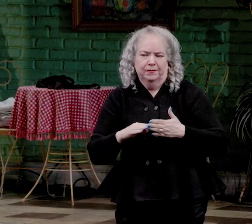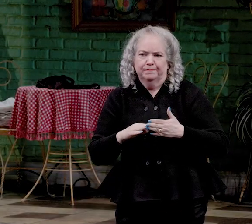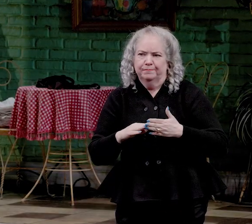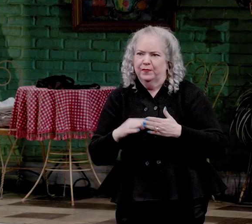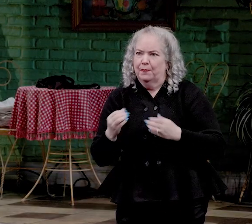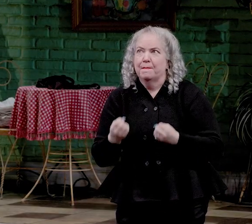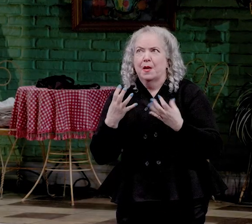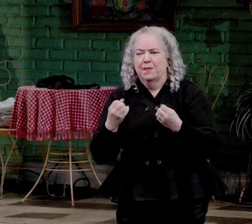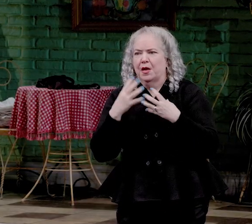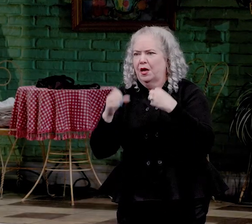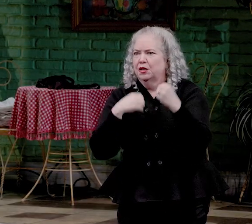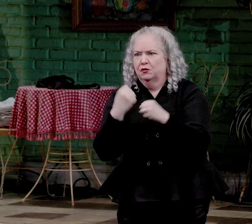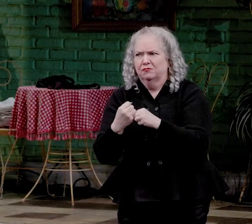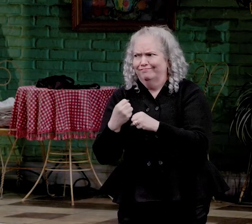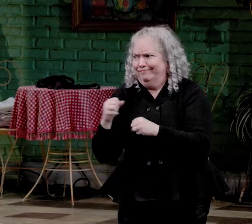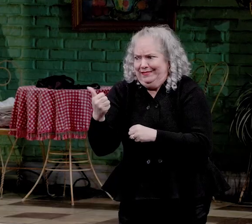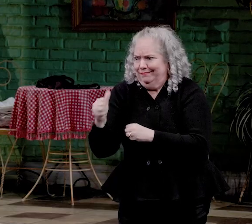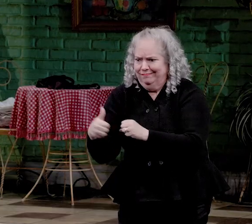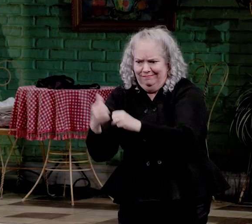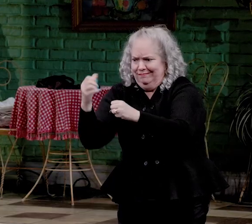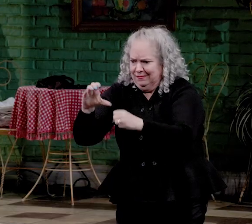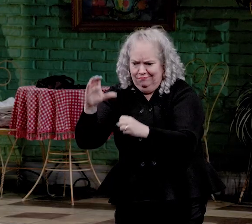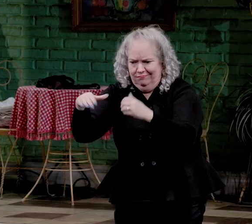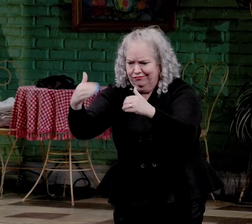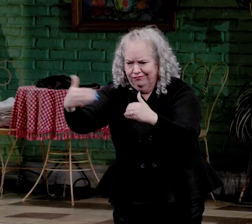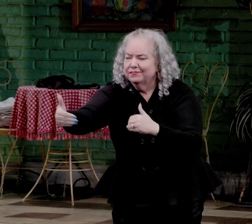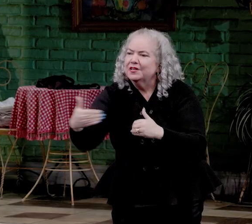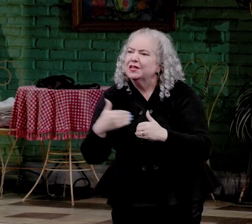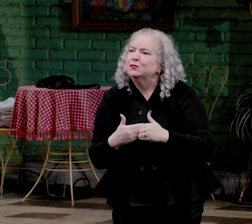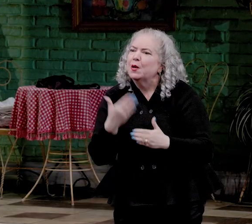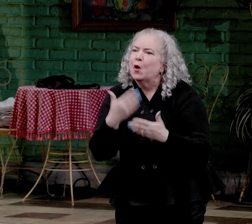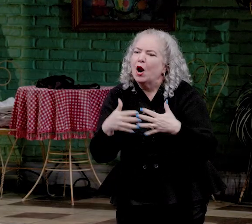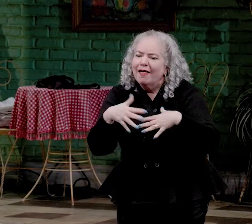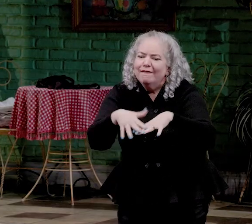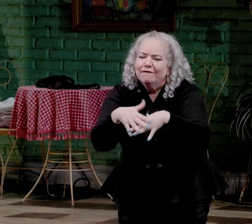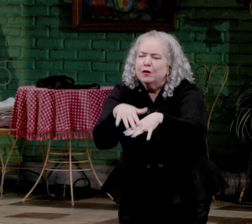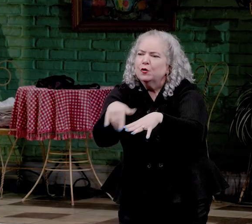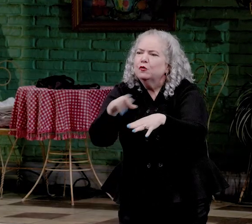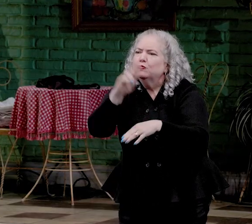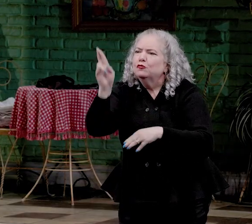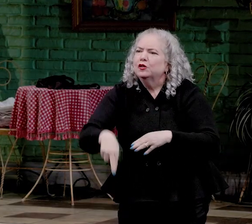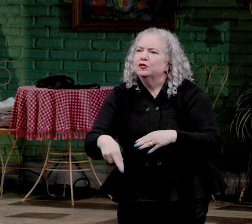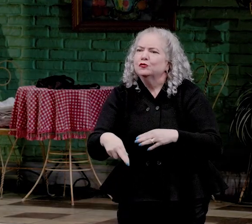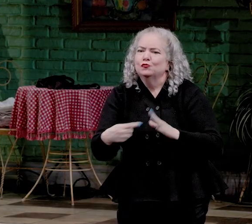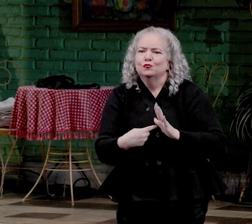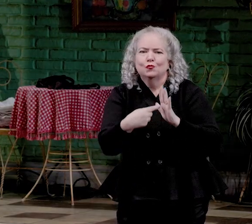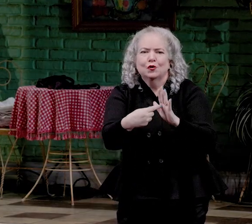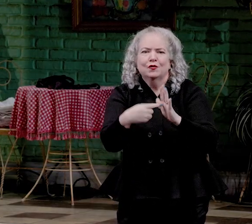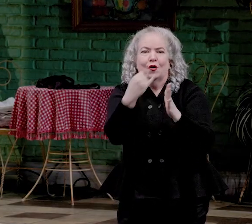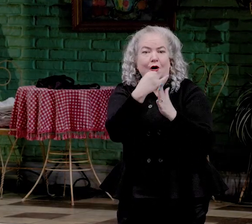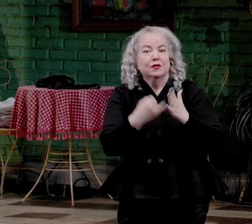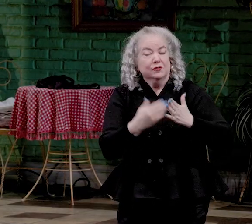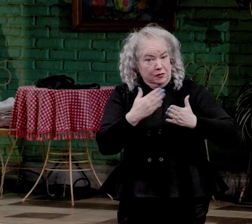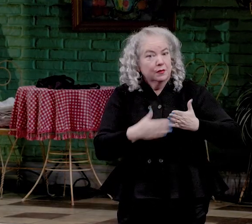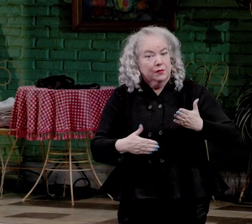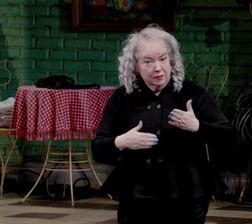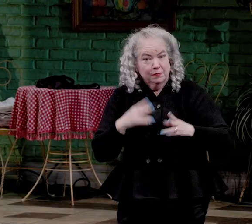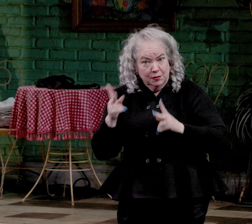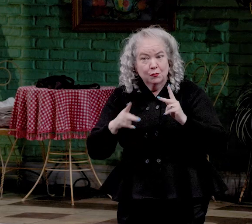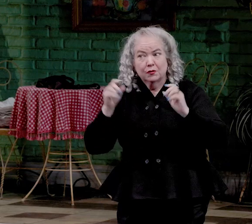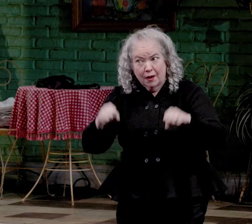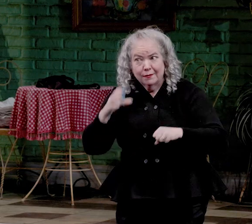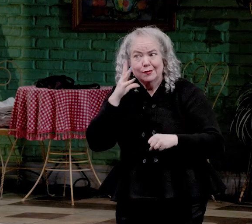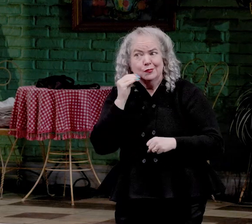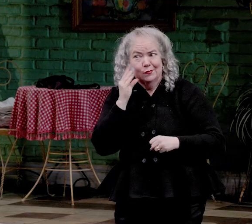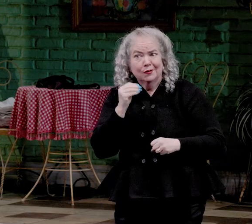as James mentioned, Geva has been part of the fabric of Rochester, illustrating that the arts are something people can experience